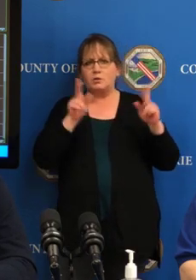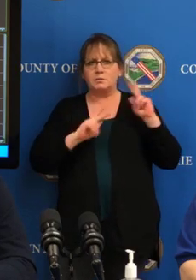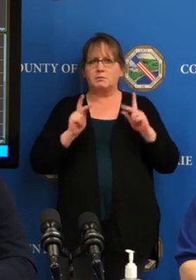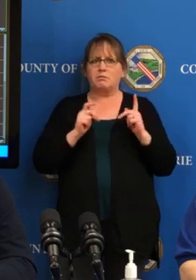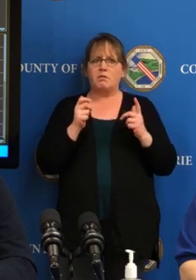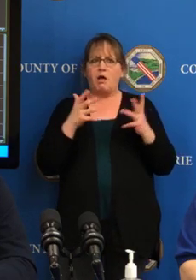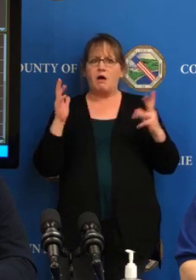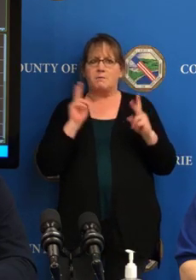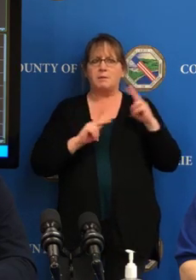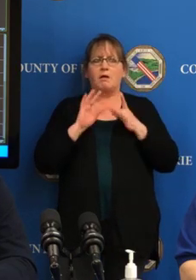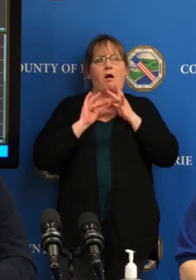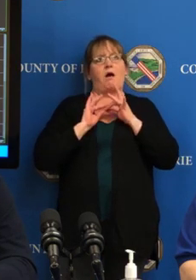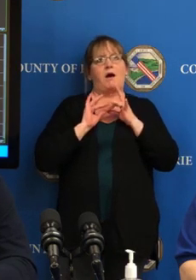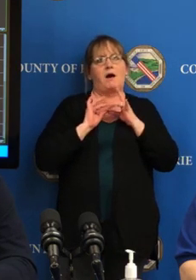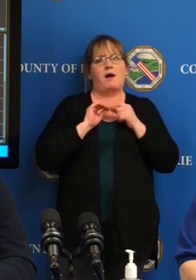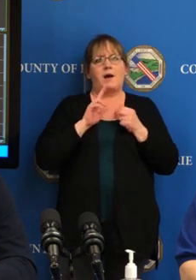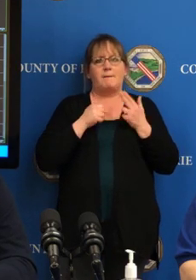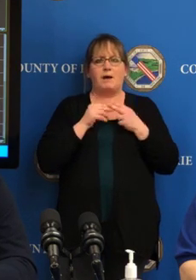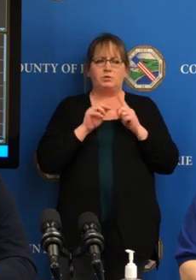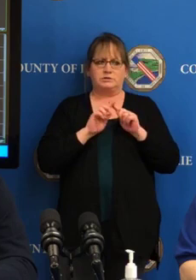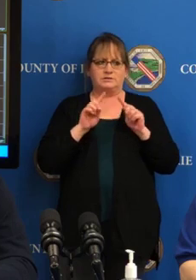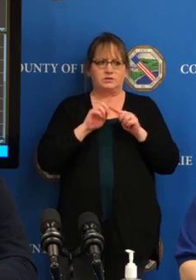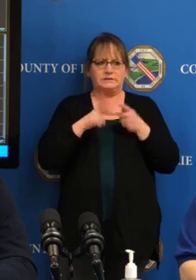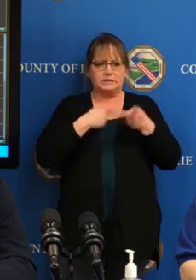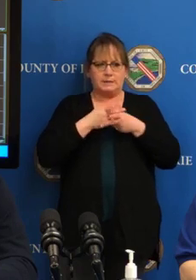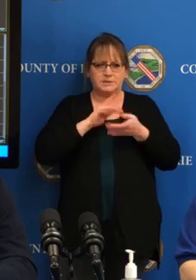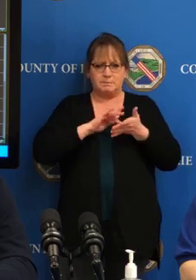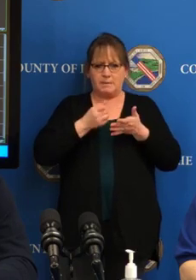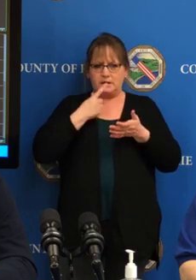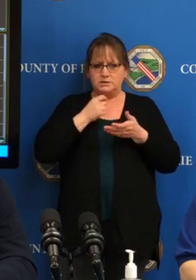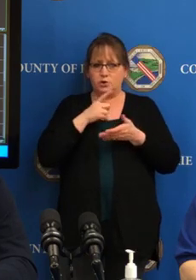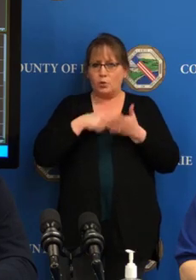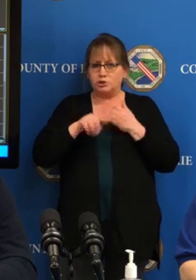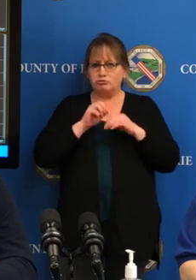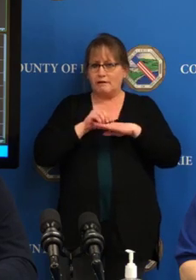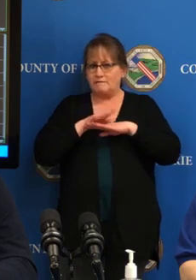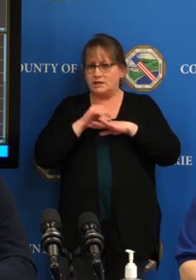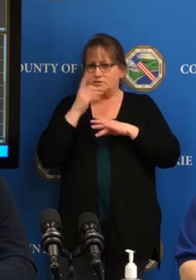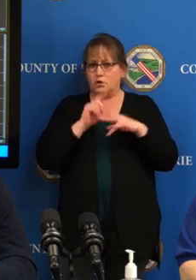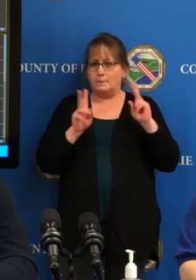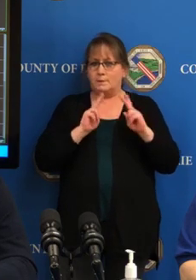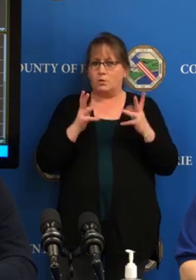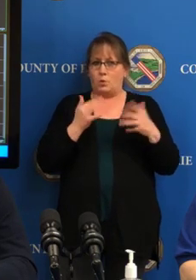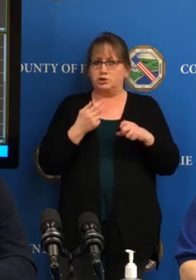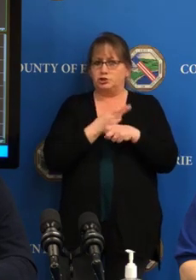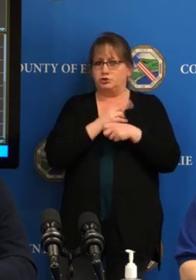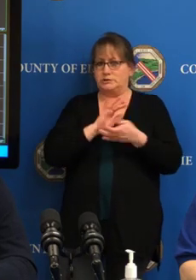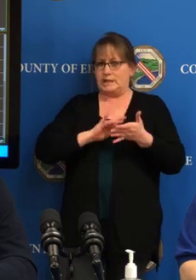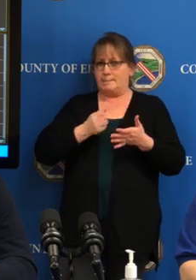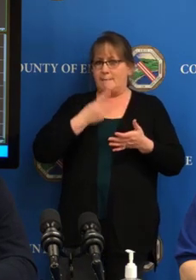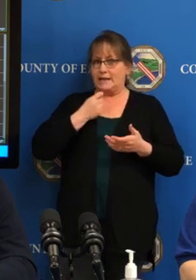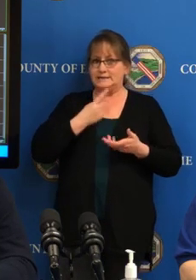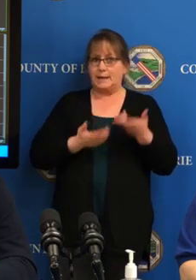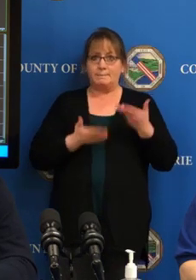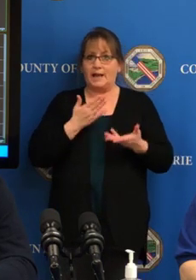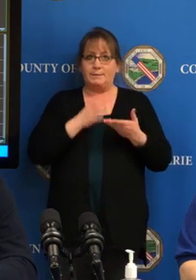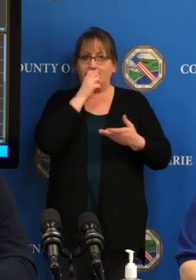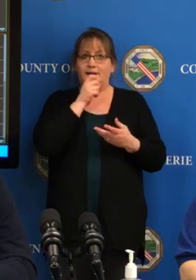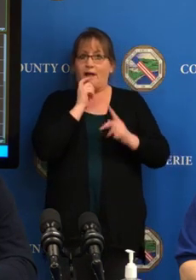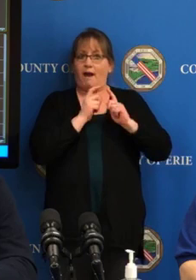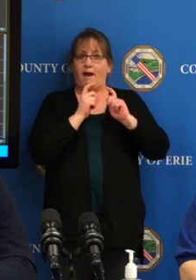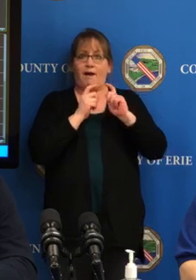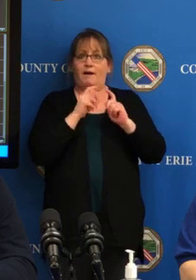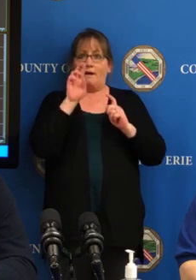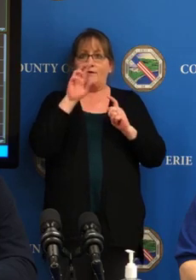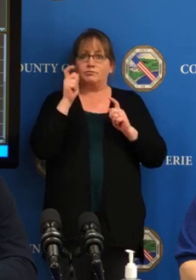about doing combination of different things. What is your advice on people that want to take drugs that may not be prescribed by